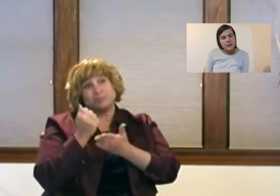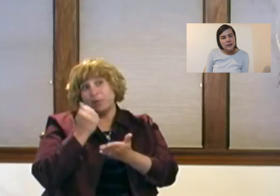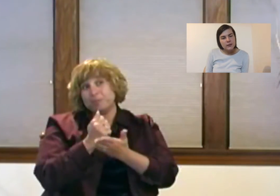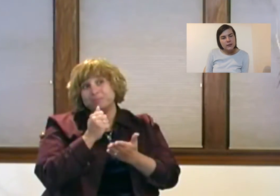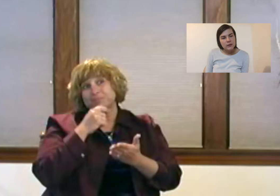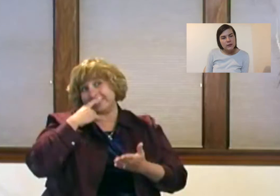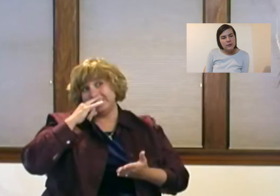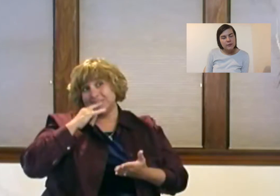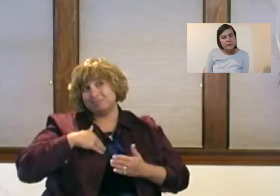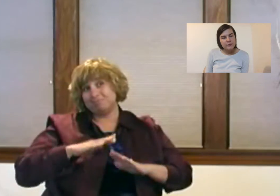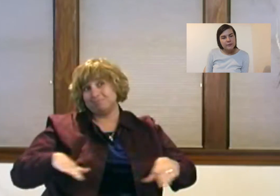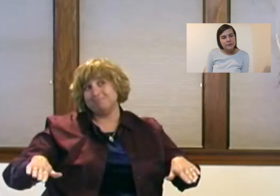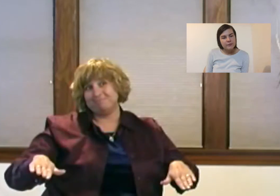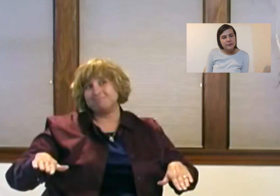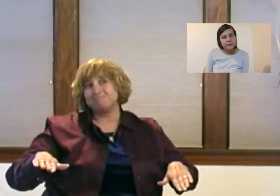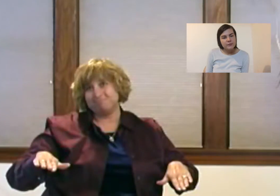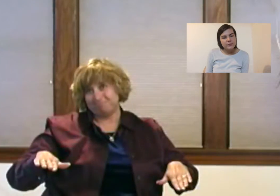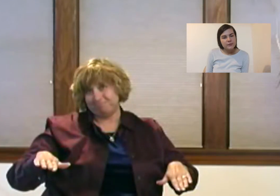recipes.